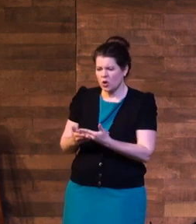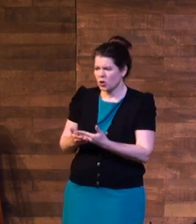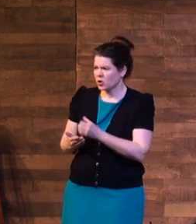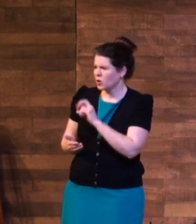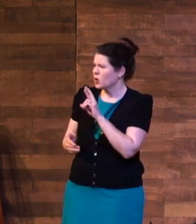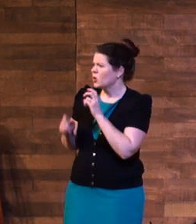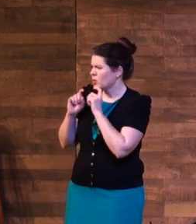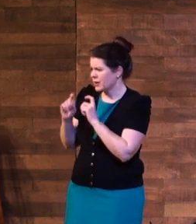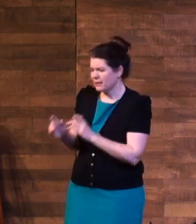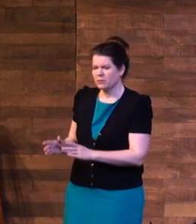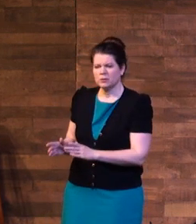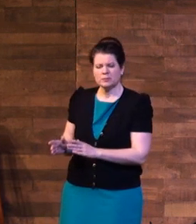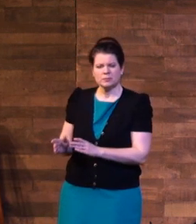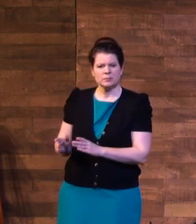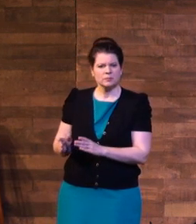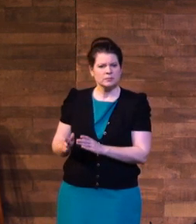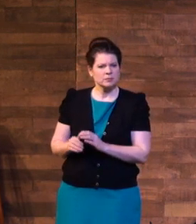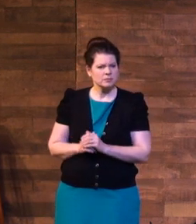decision.